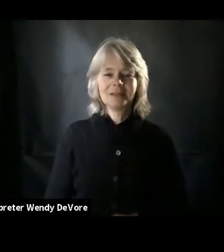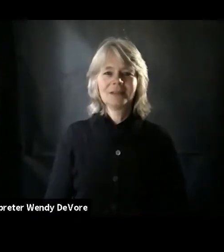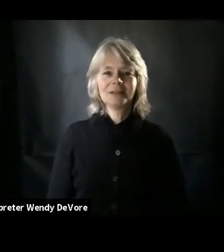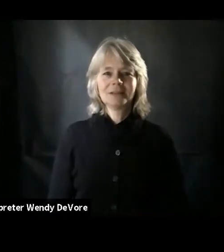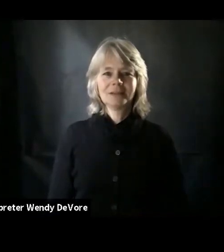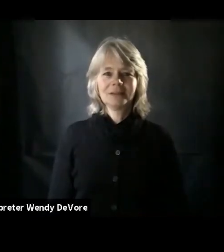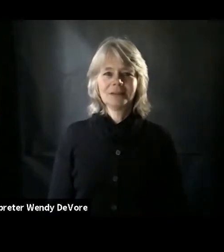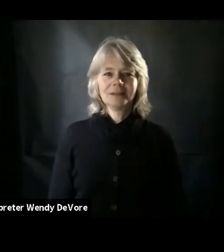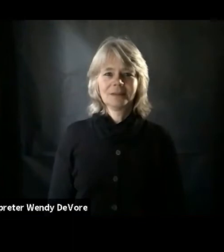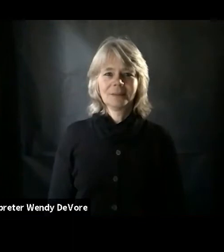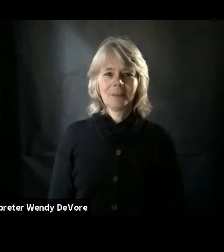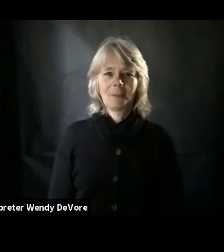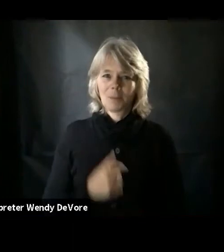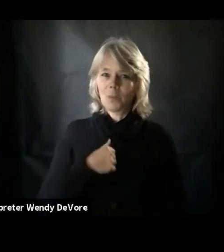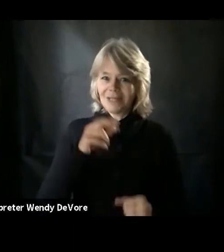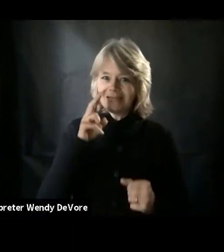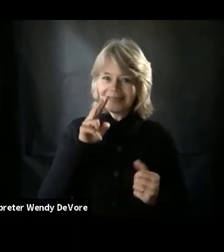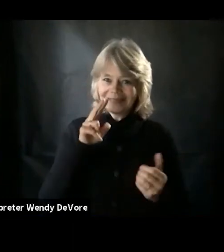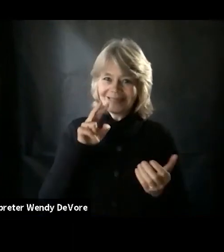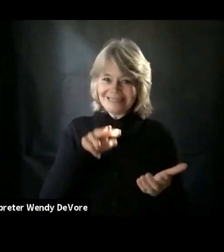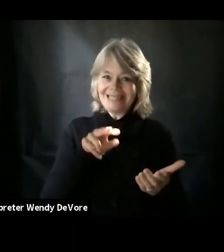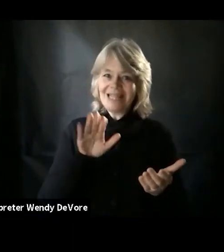we get to witness faith and trust,